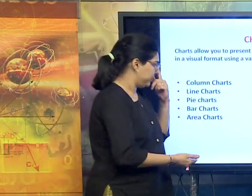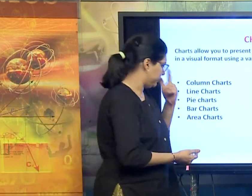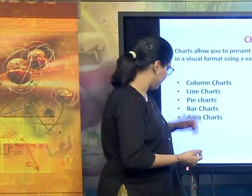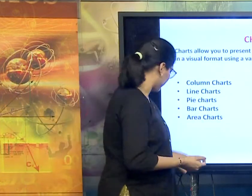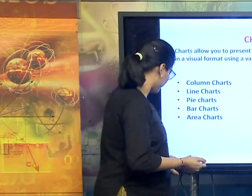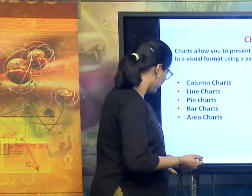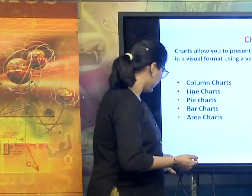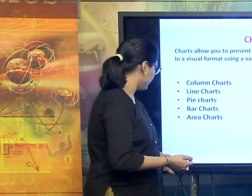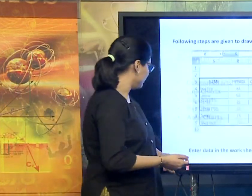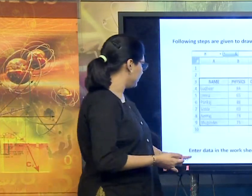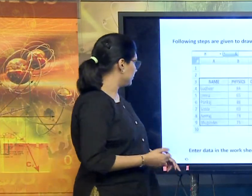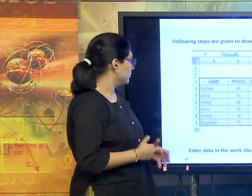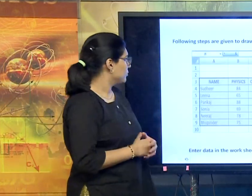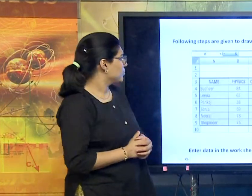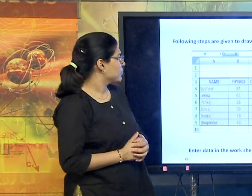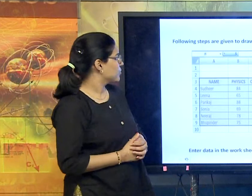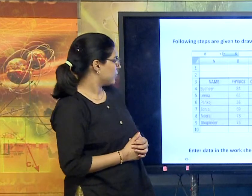Let us move ahead.